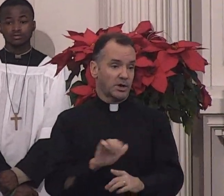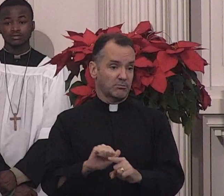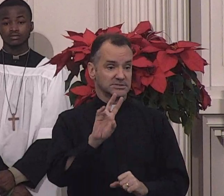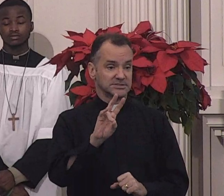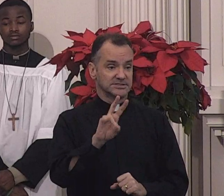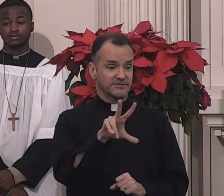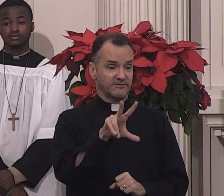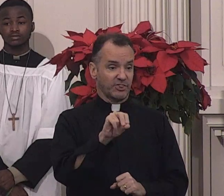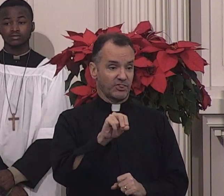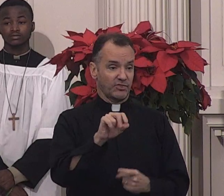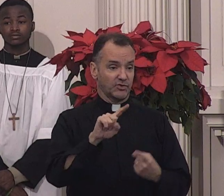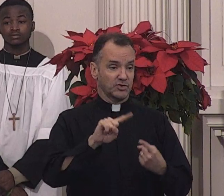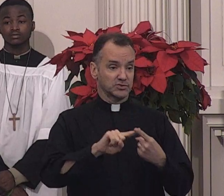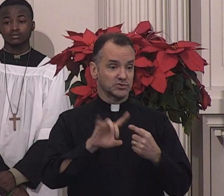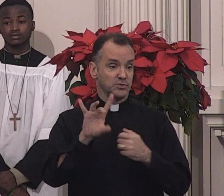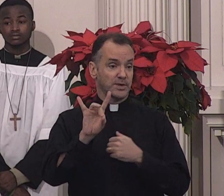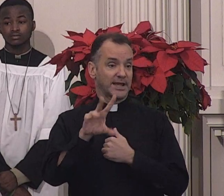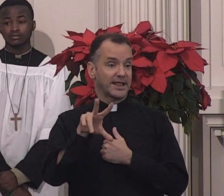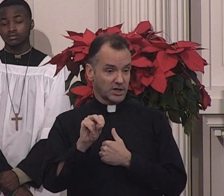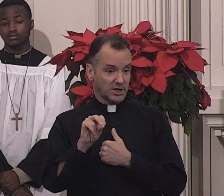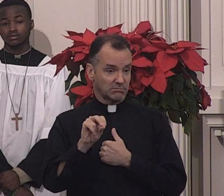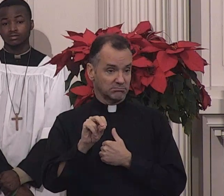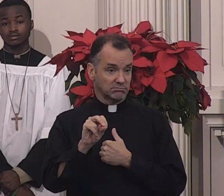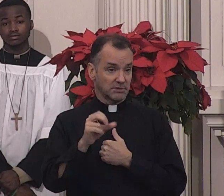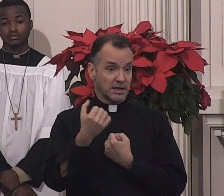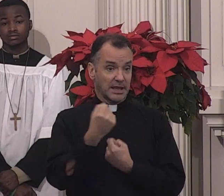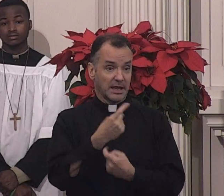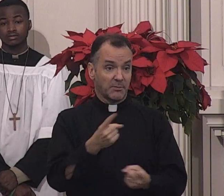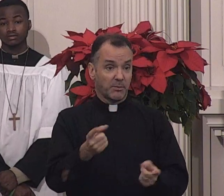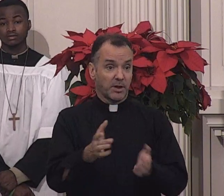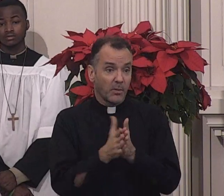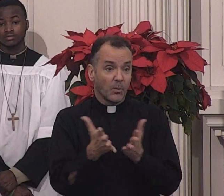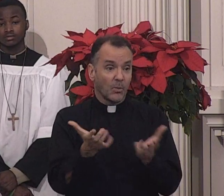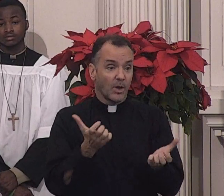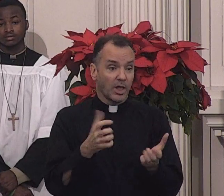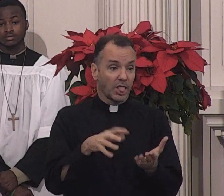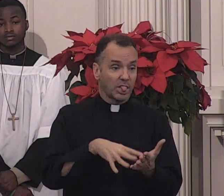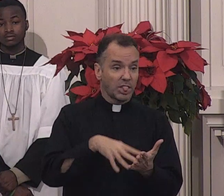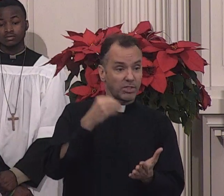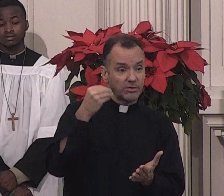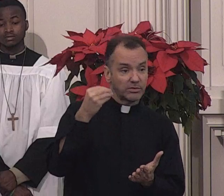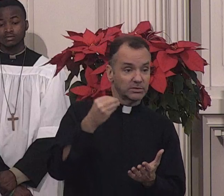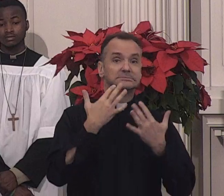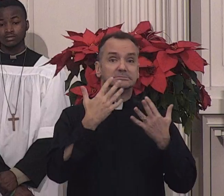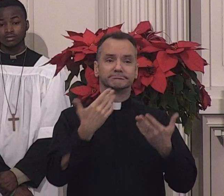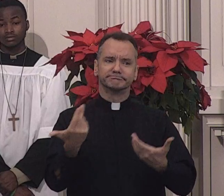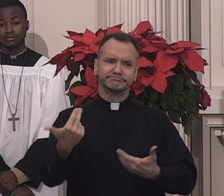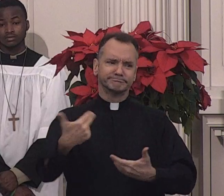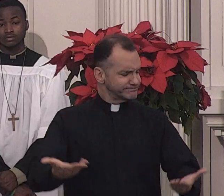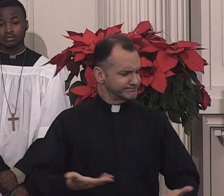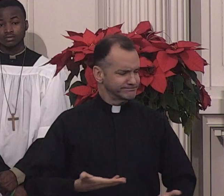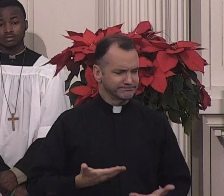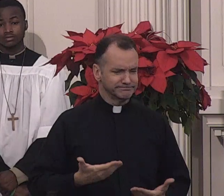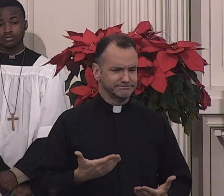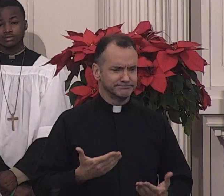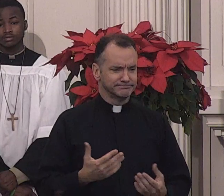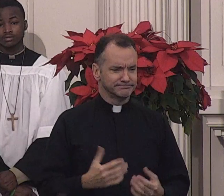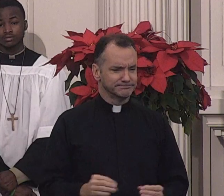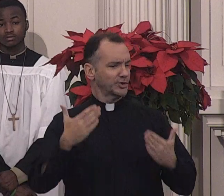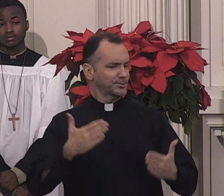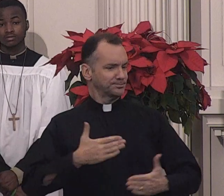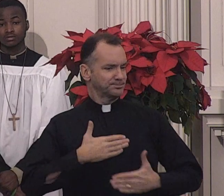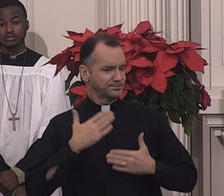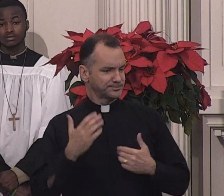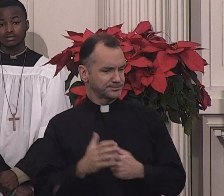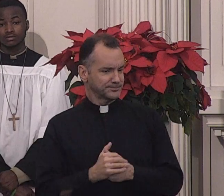Tomorrow evening, we have choir rehearsal from 7:30 to 8:30. Anyone who is interested in learning or joining us is